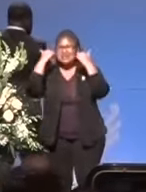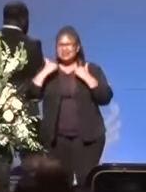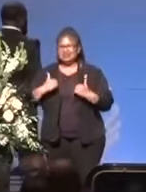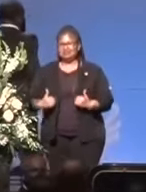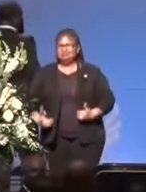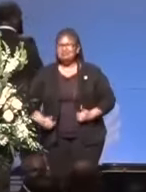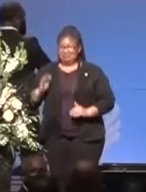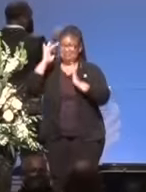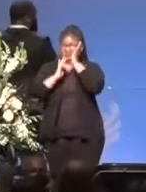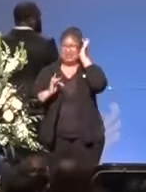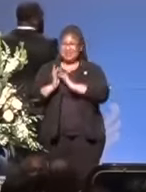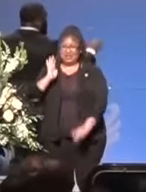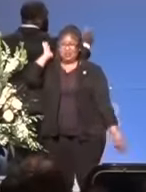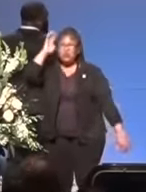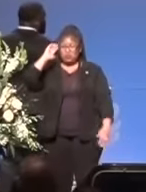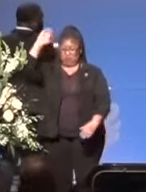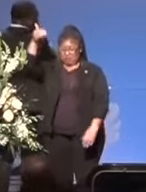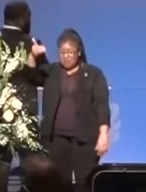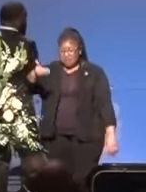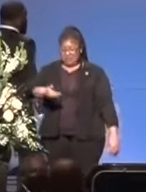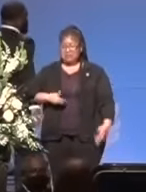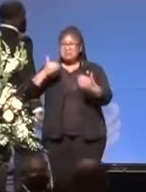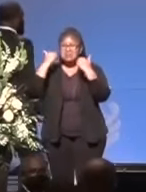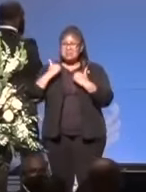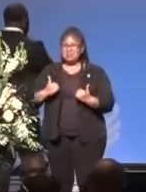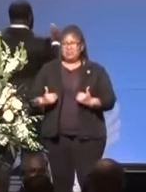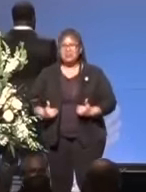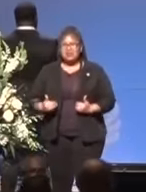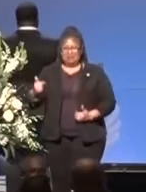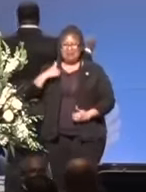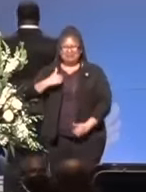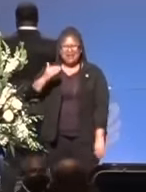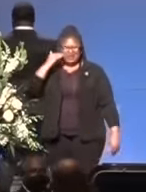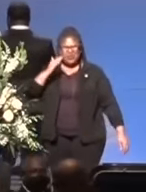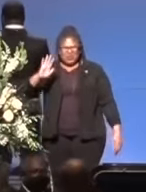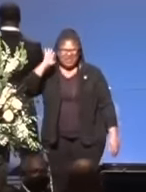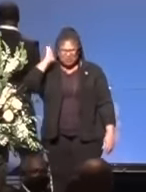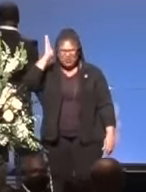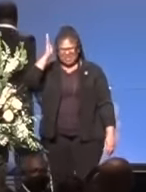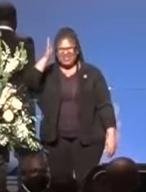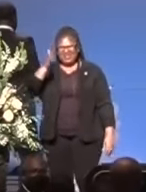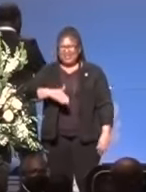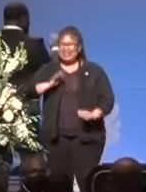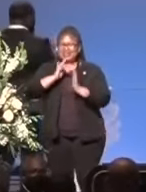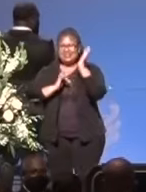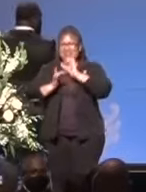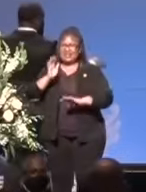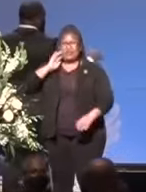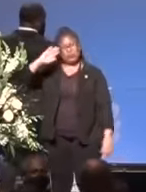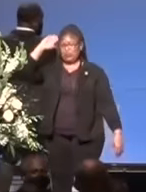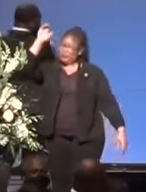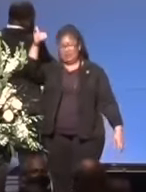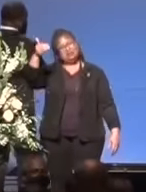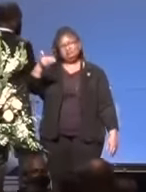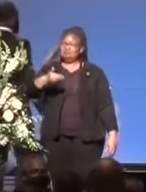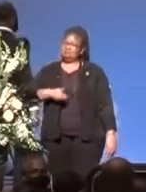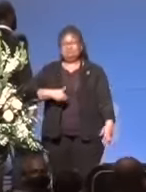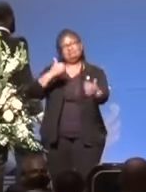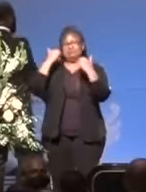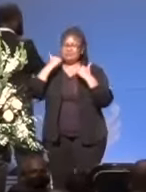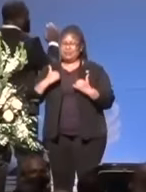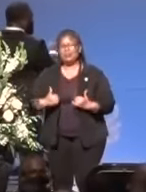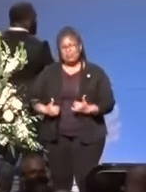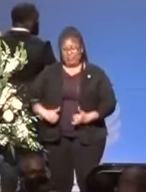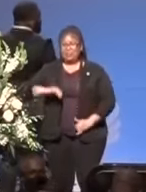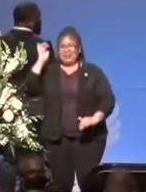me. You welcome me. You welcome me. I want to hear. You welcome me. Well done. He welcome me. Not good